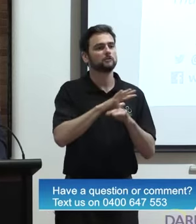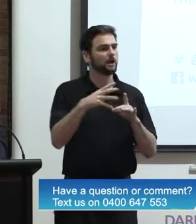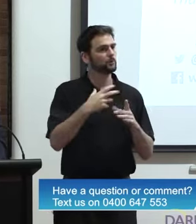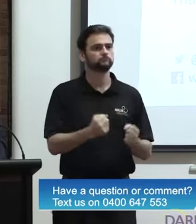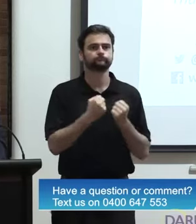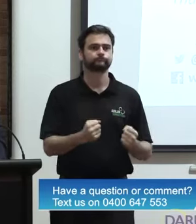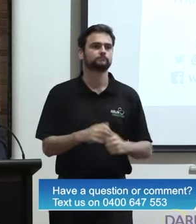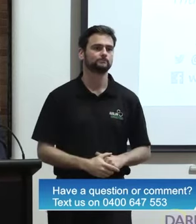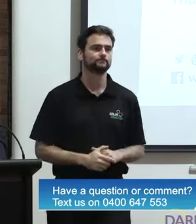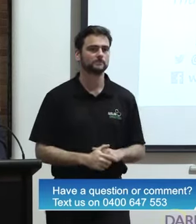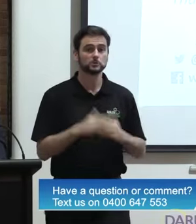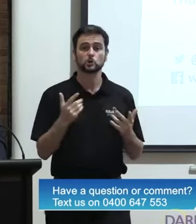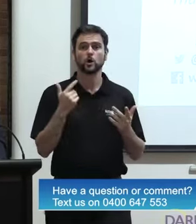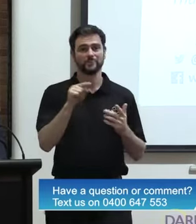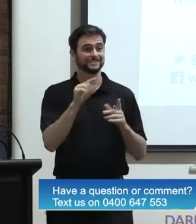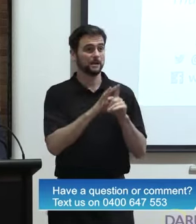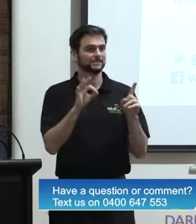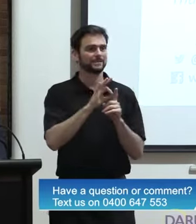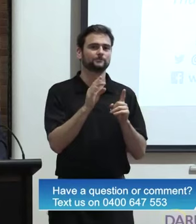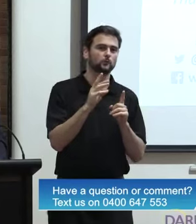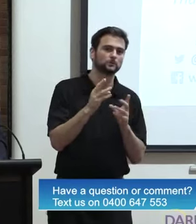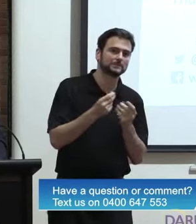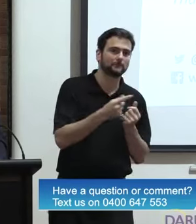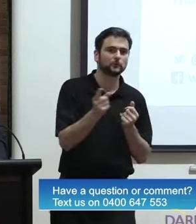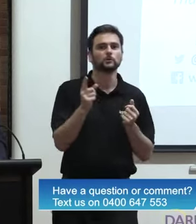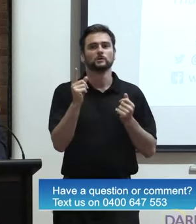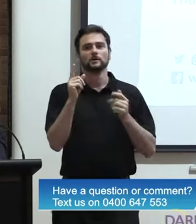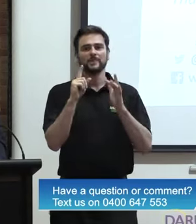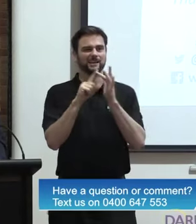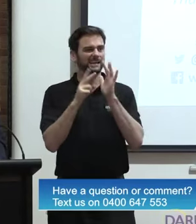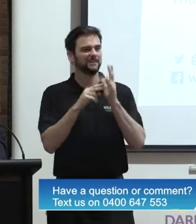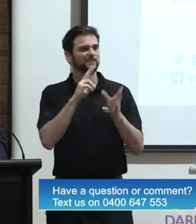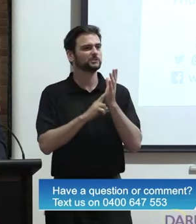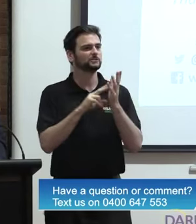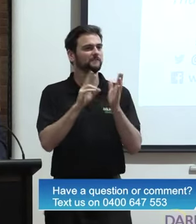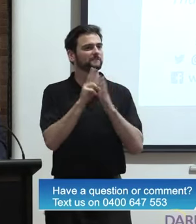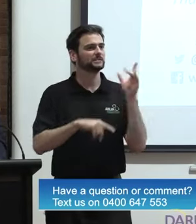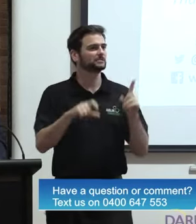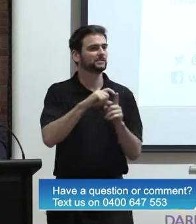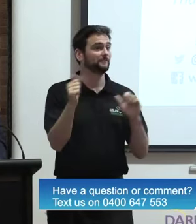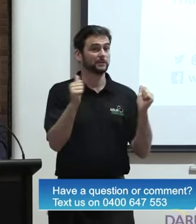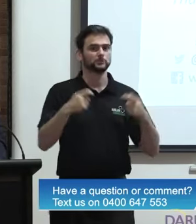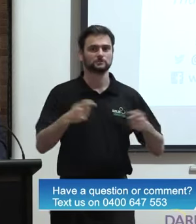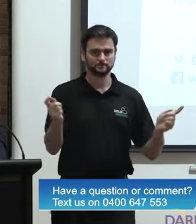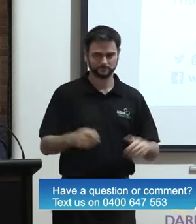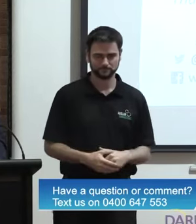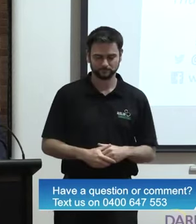update for those organisations and for those who were unaware that the Innovation Fund went out.